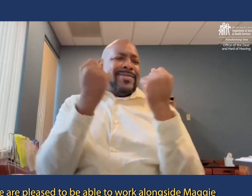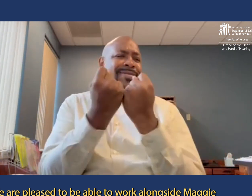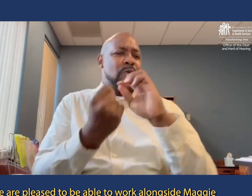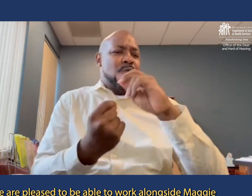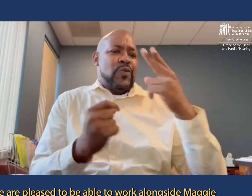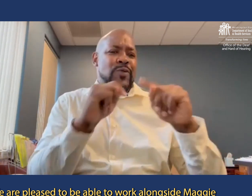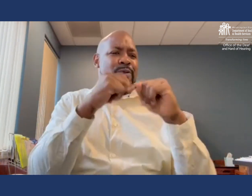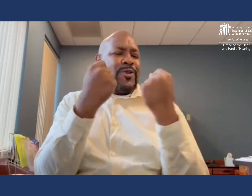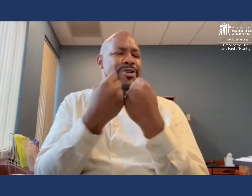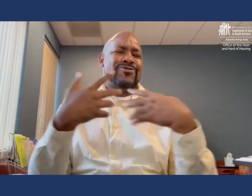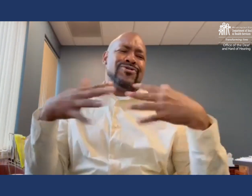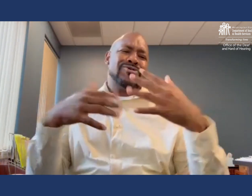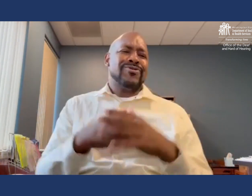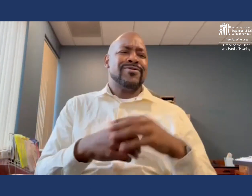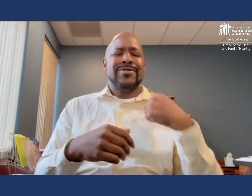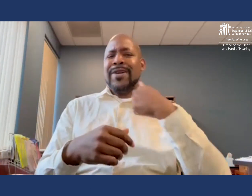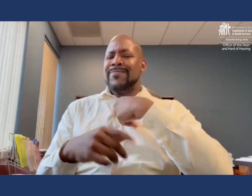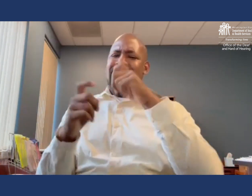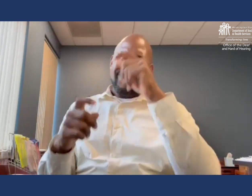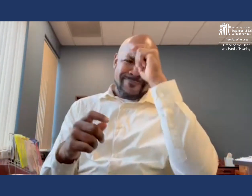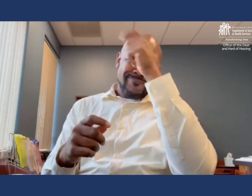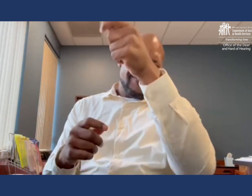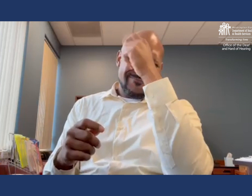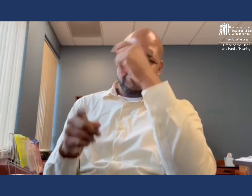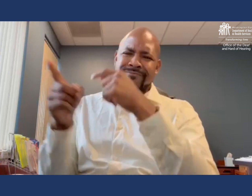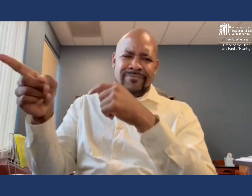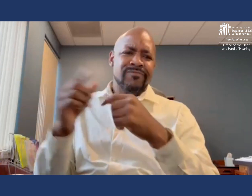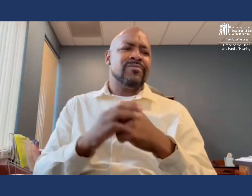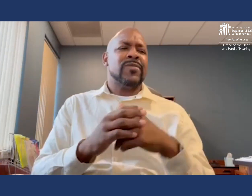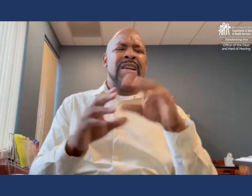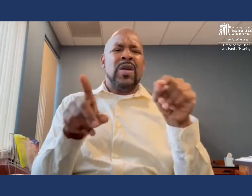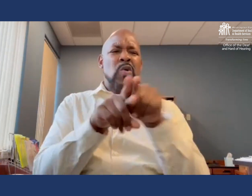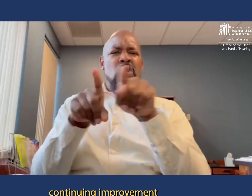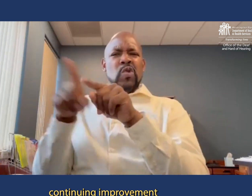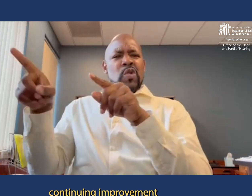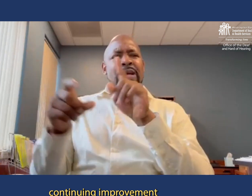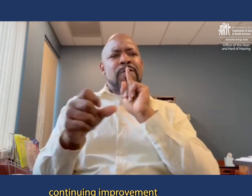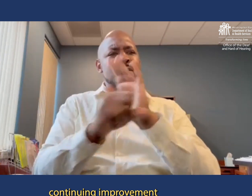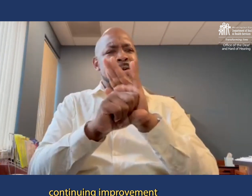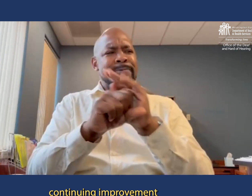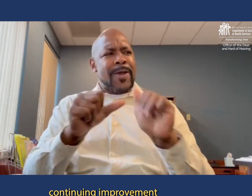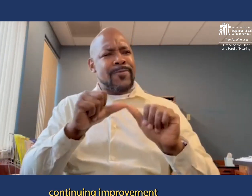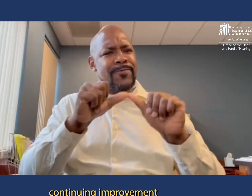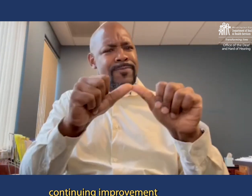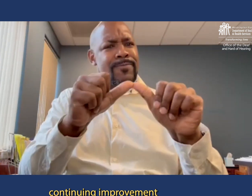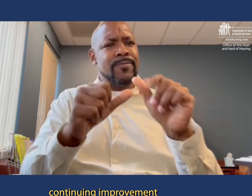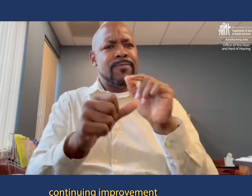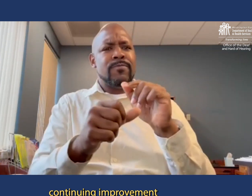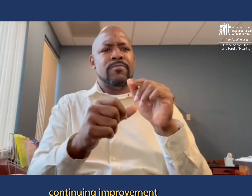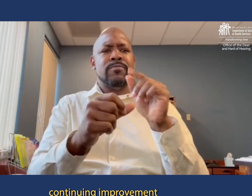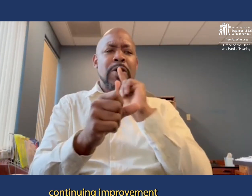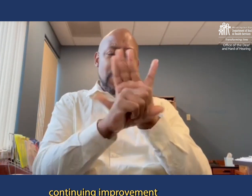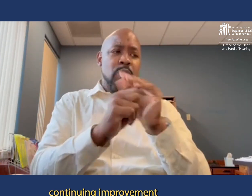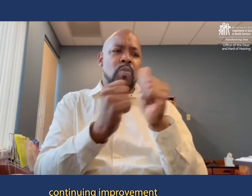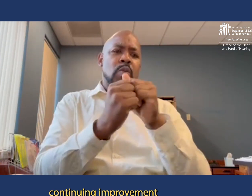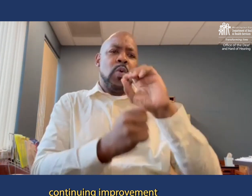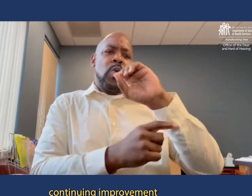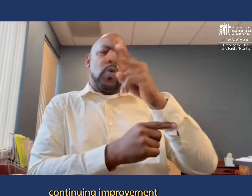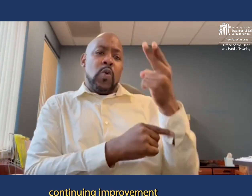very fortunate to have her as a part of this team. Maggie's commitment to continuing improvement and her commitment to the ALTSA and DSHS mission